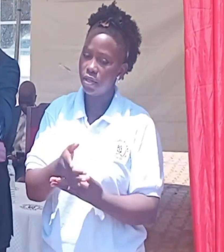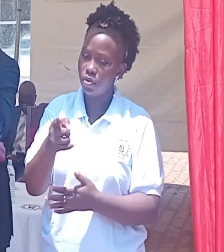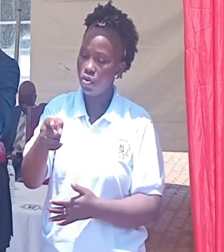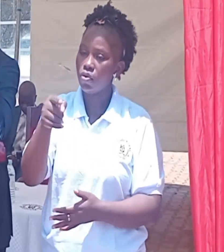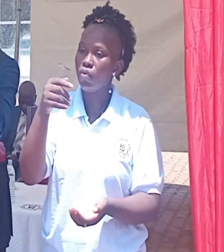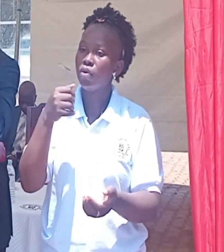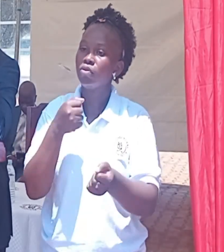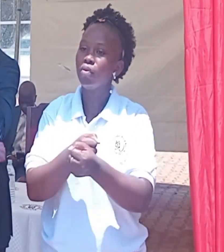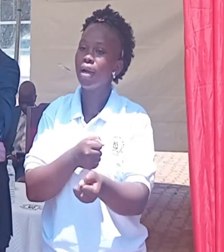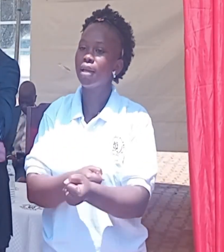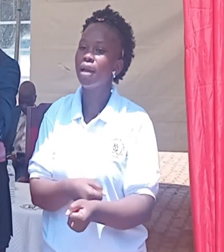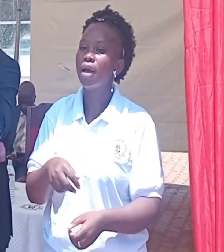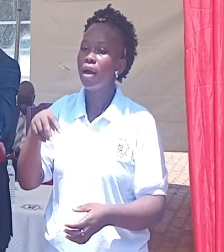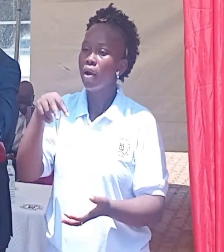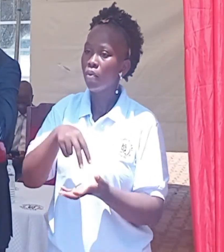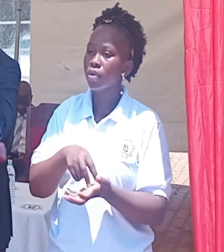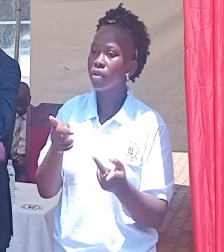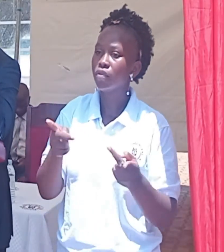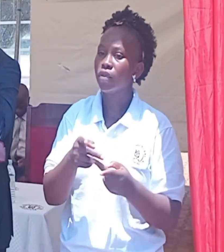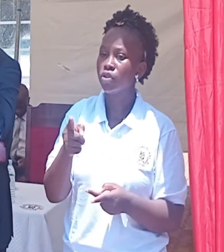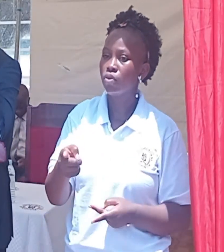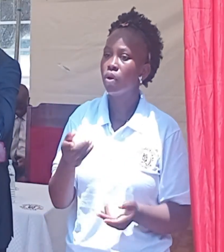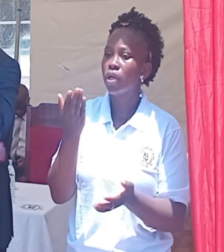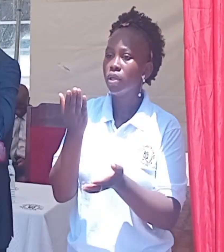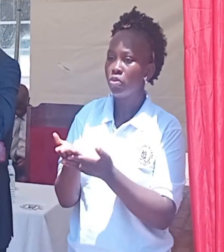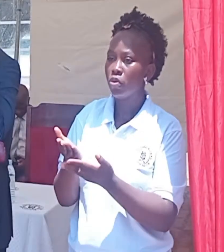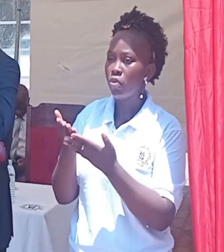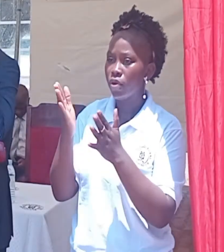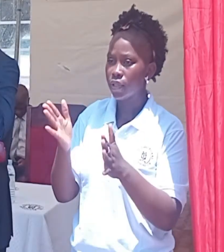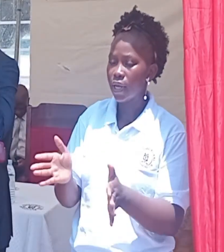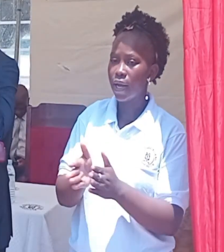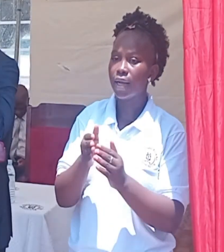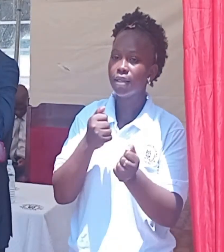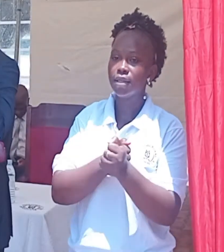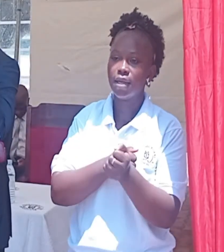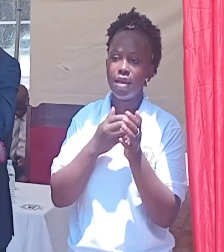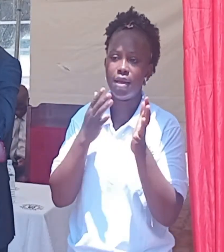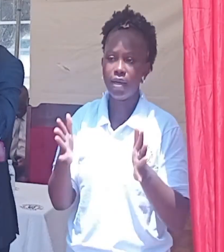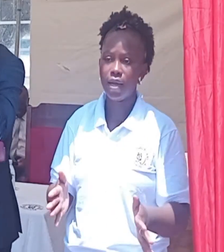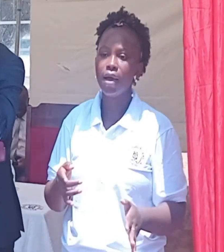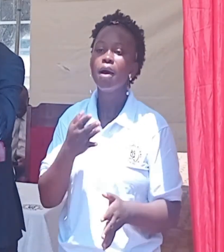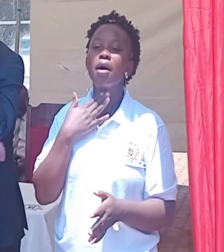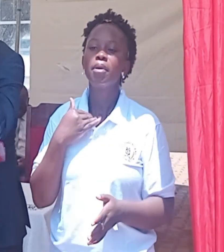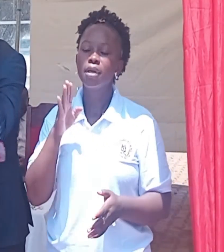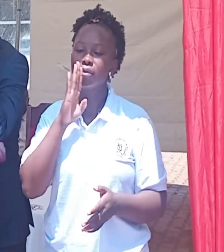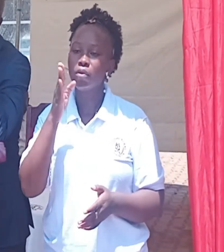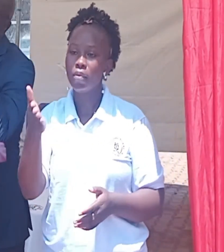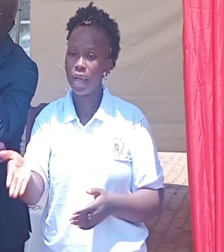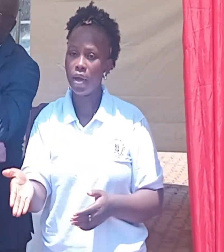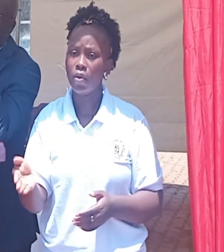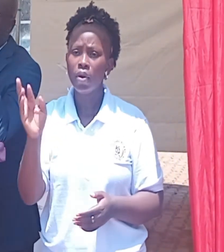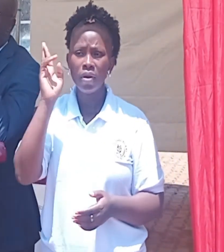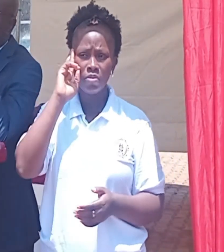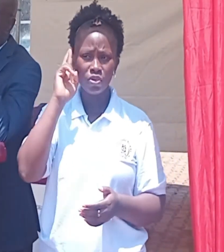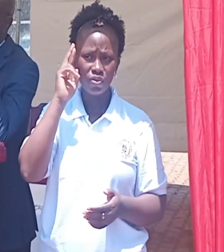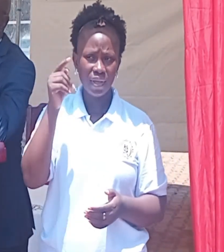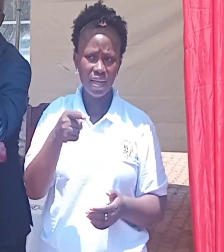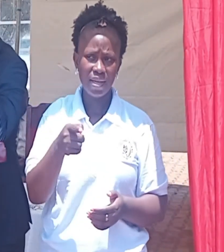ku kifo kino. Twandiyite proposer and seconder beetaagisa okubeerawo. Mujjukire